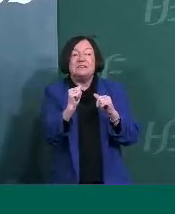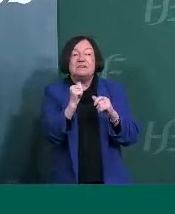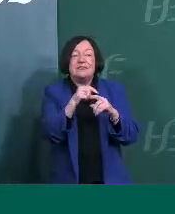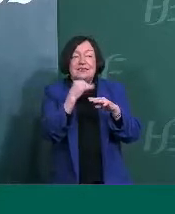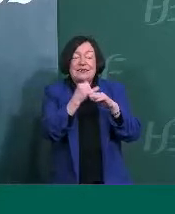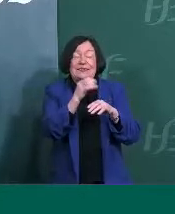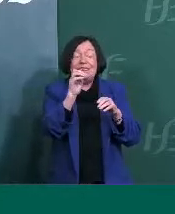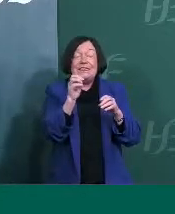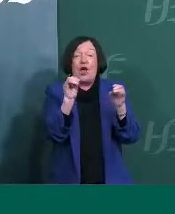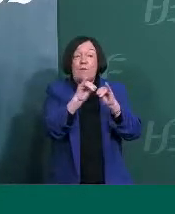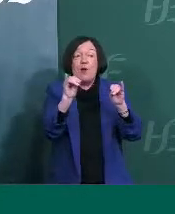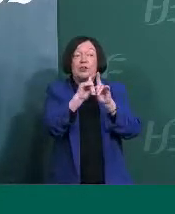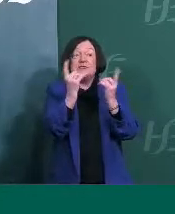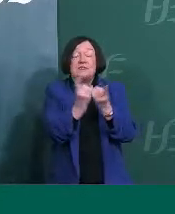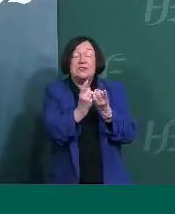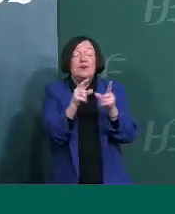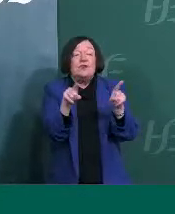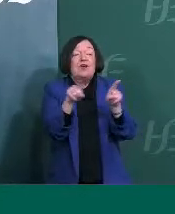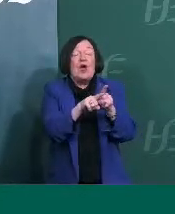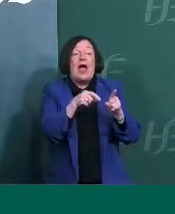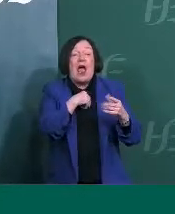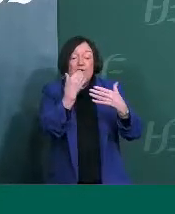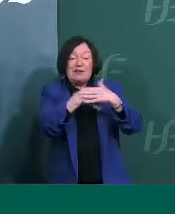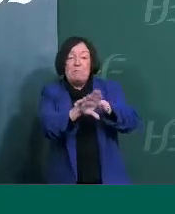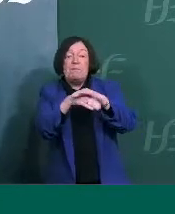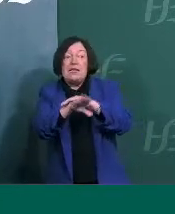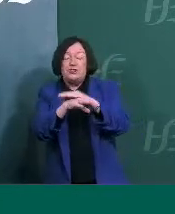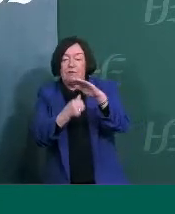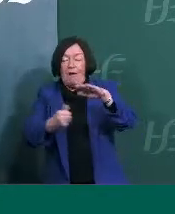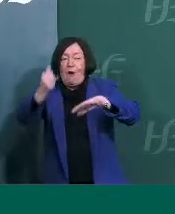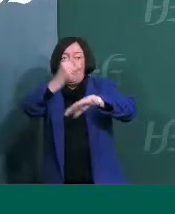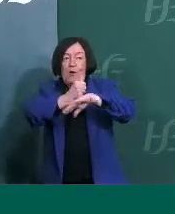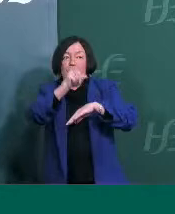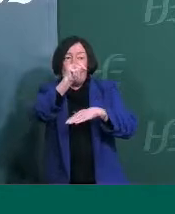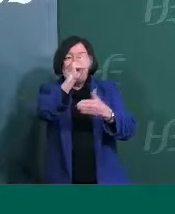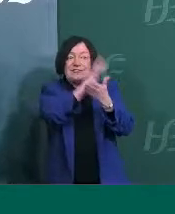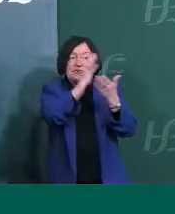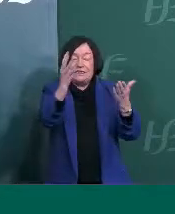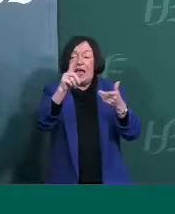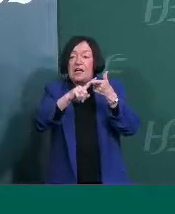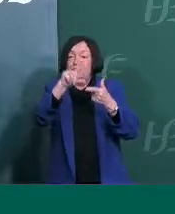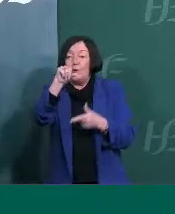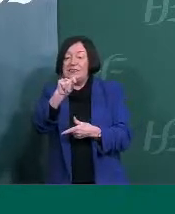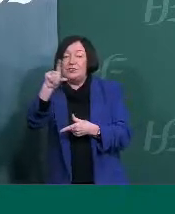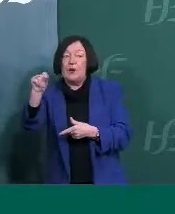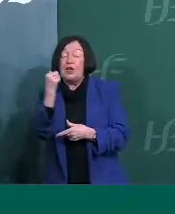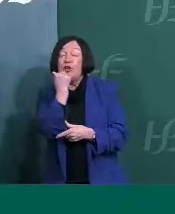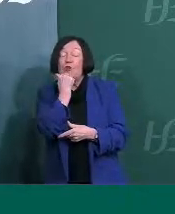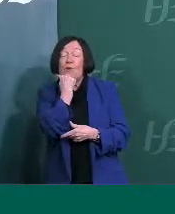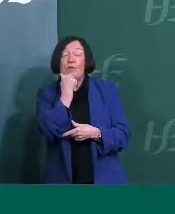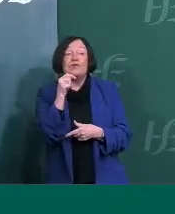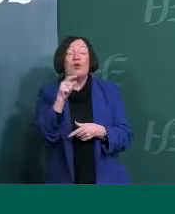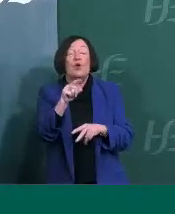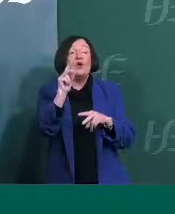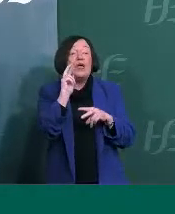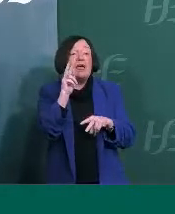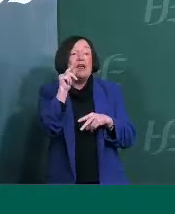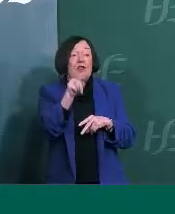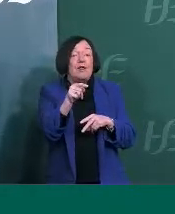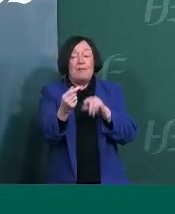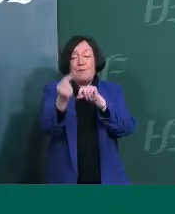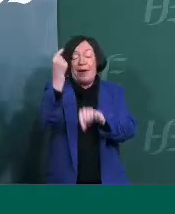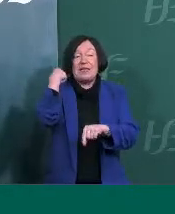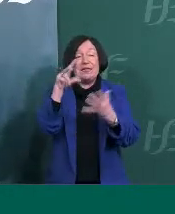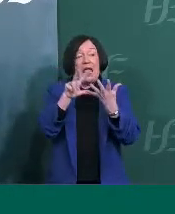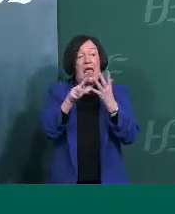emergency departments, and likewise our admissions sitting above the 2019 and 2020 figures. When we look at what that means in terms of the past 8